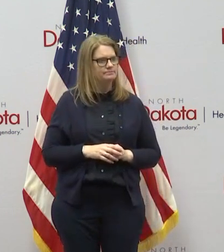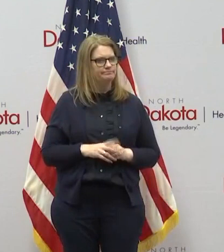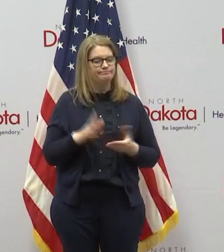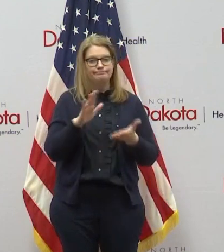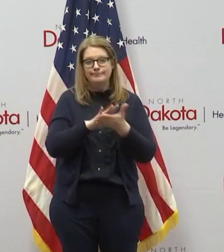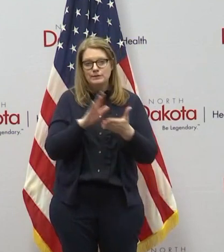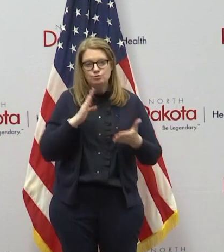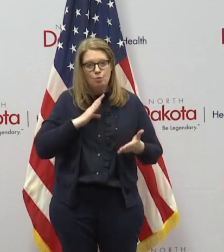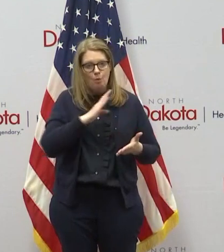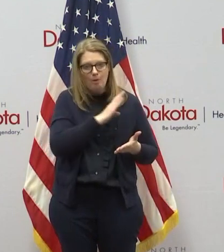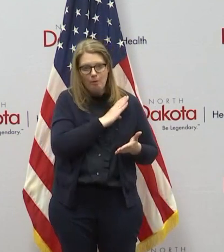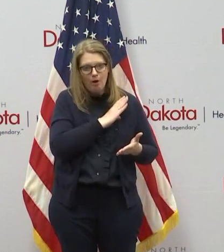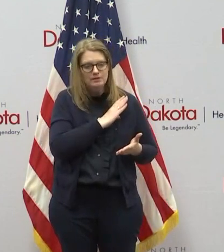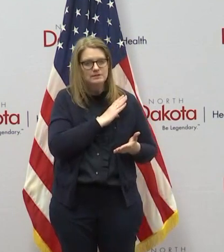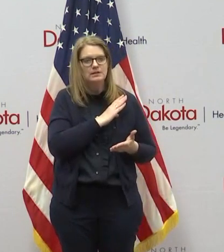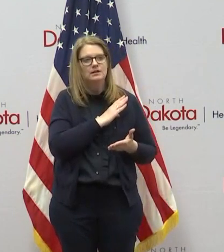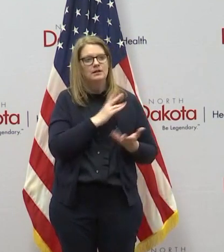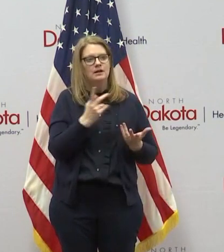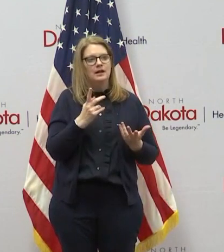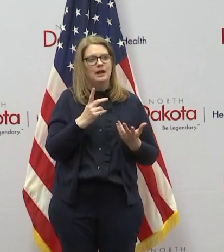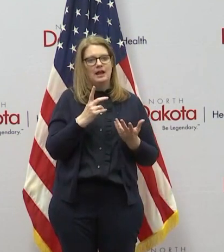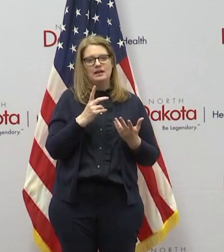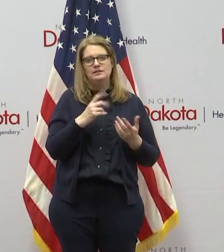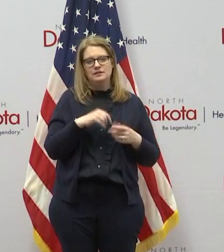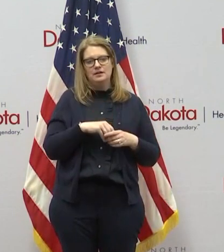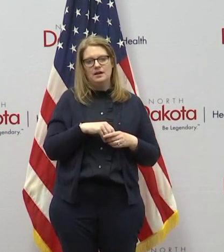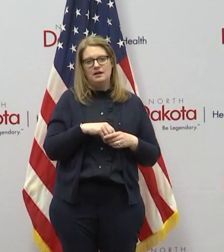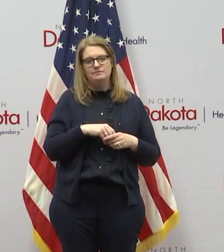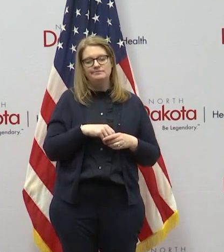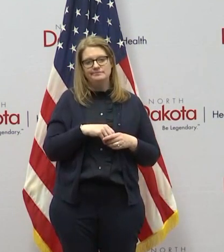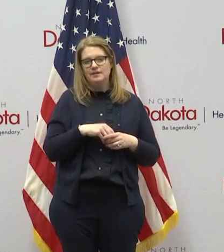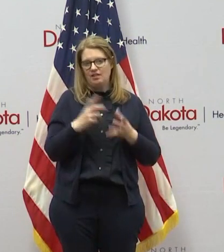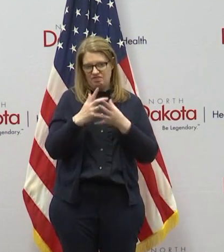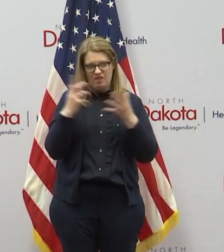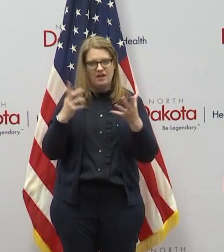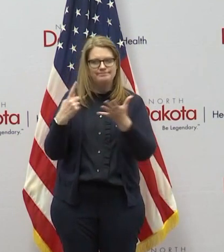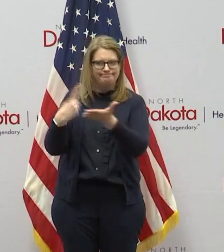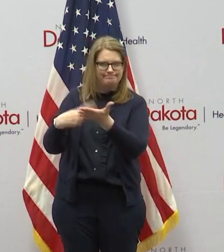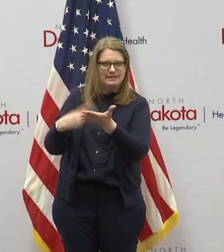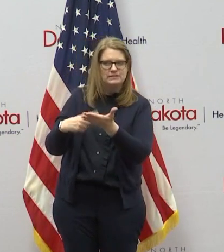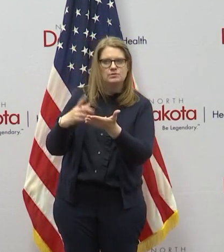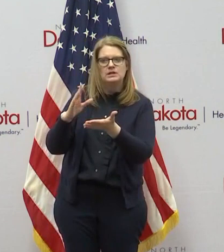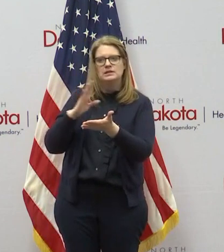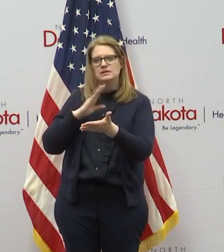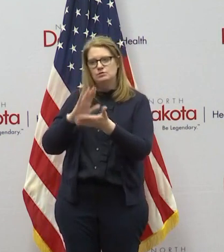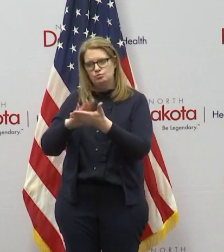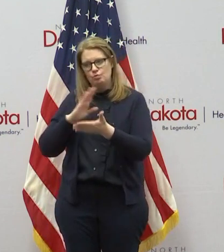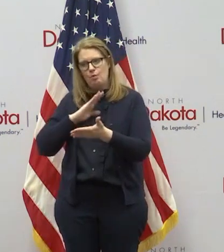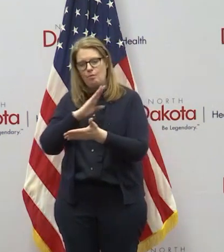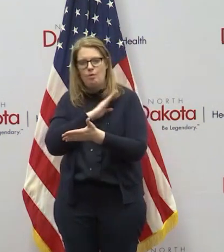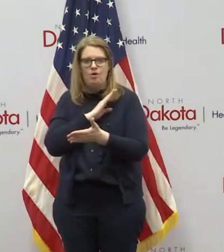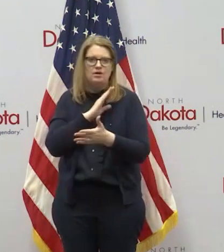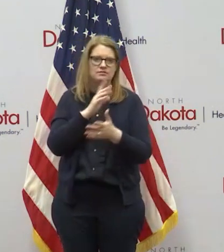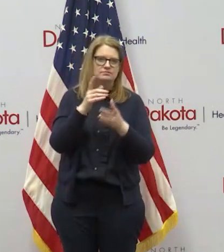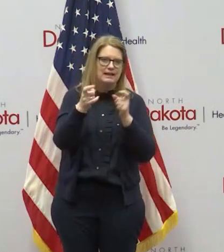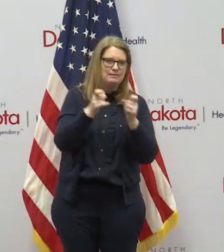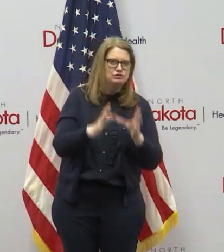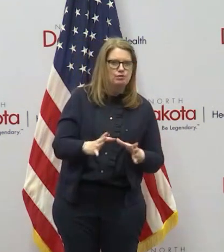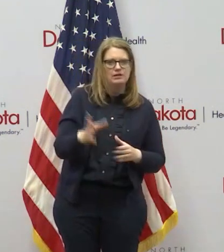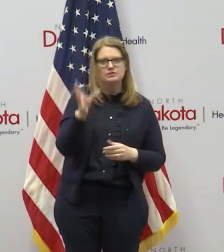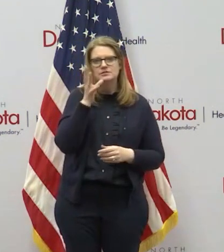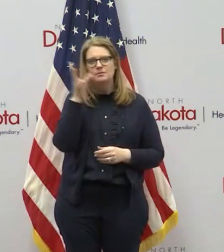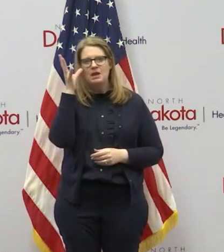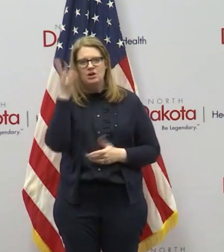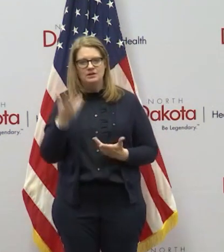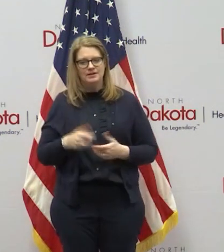school boards, ultimately the ultimate governing authority. So a lot of contact with them, school administrators and parents. Because teaching